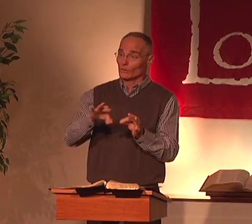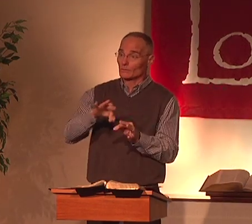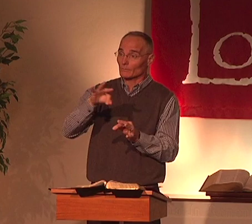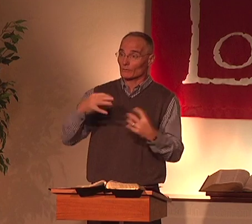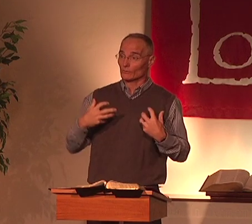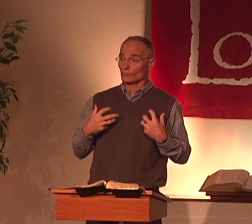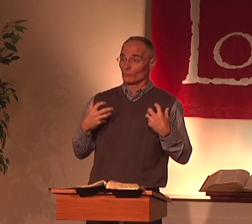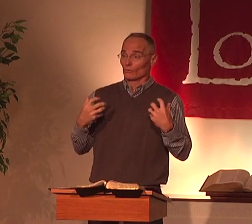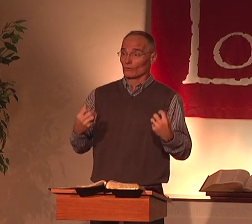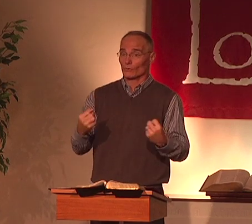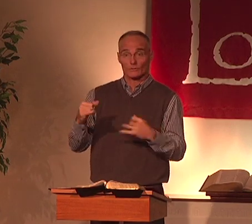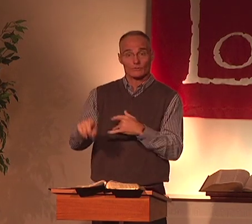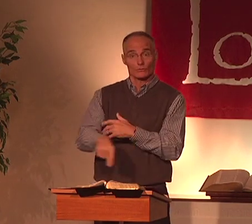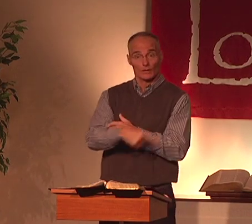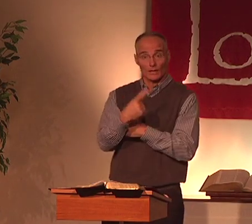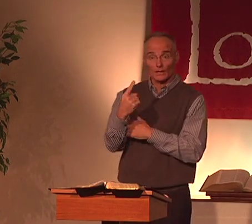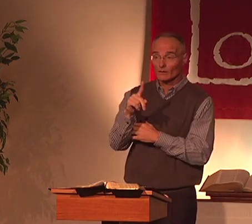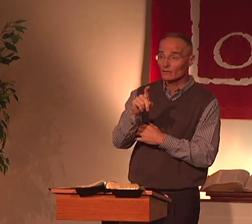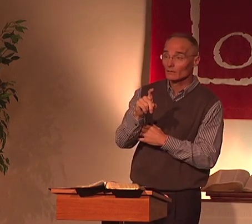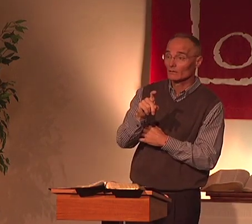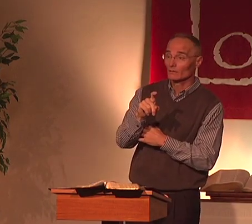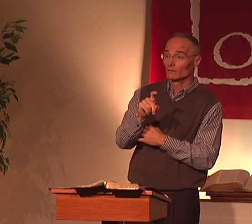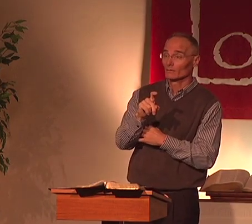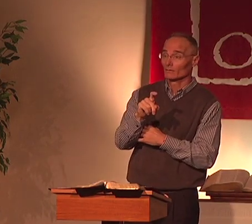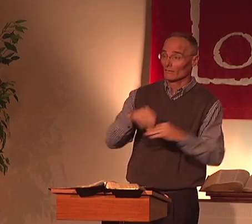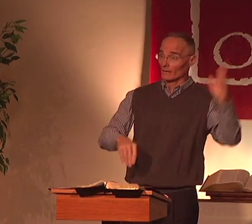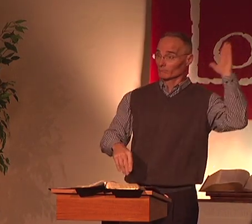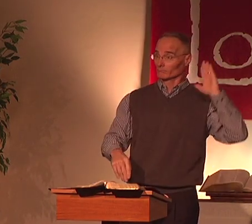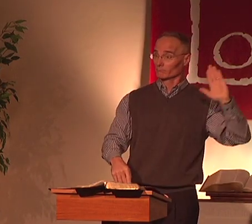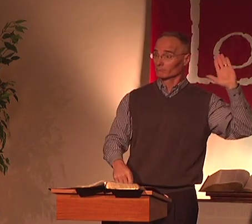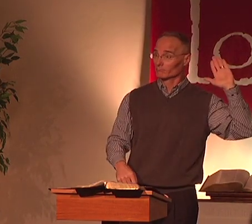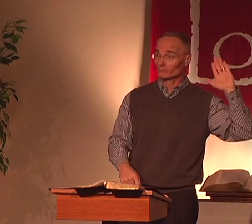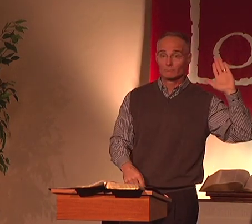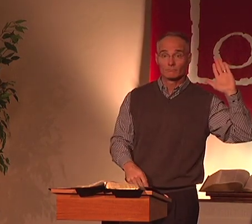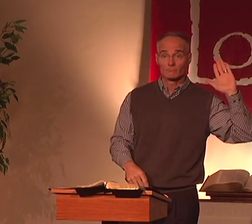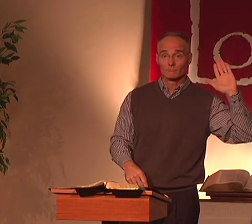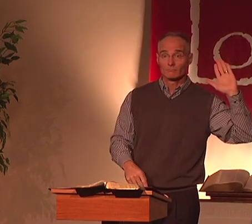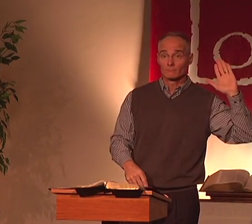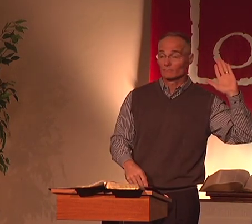have More spiritual courage Today Than you did Five years ago